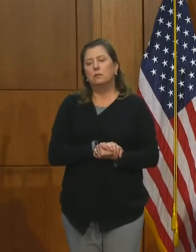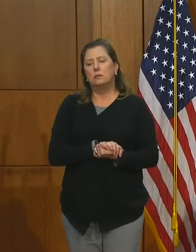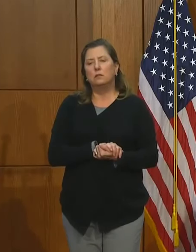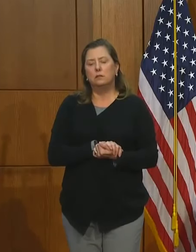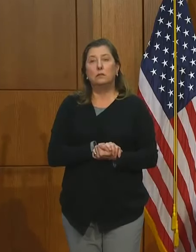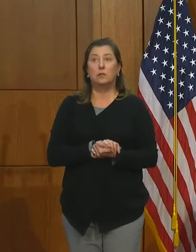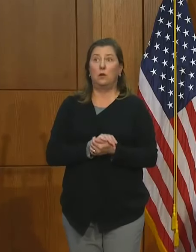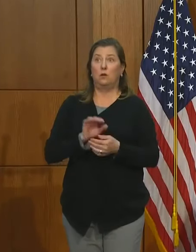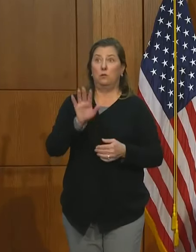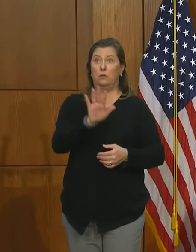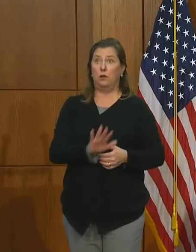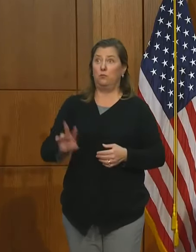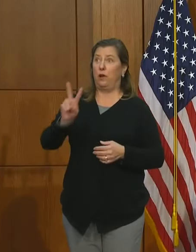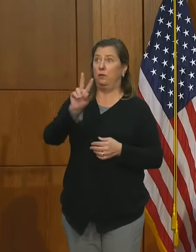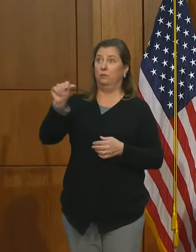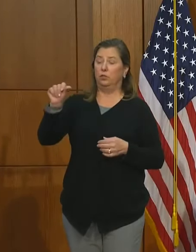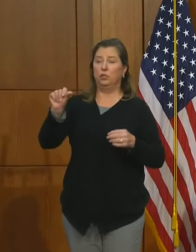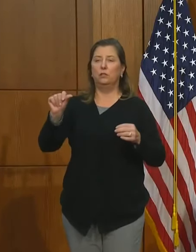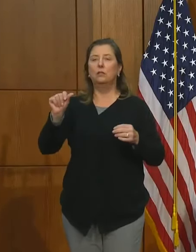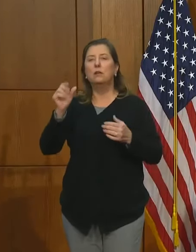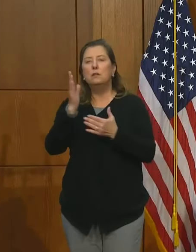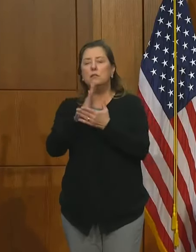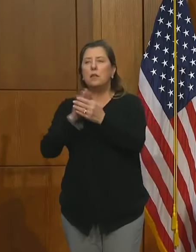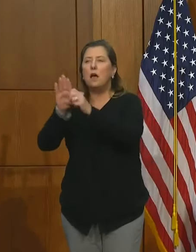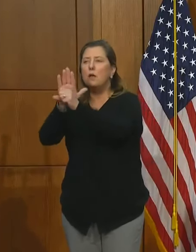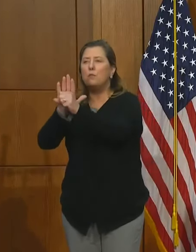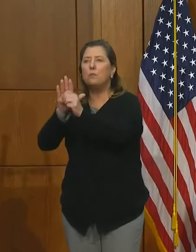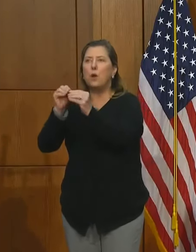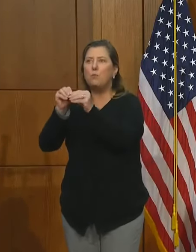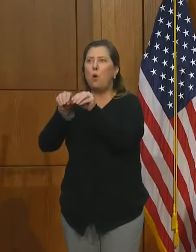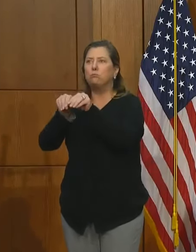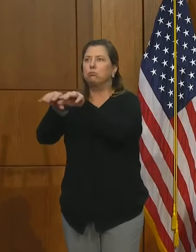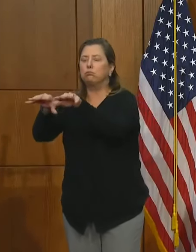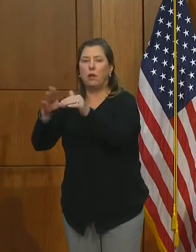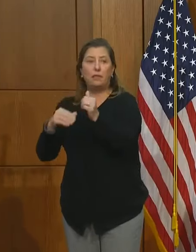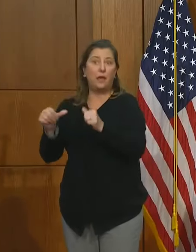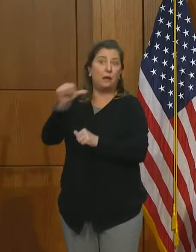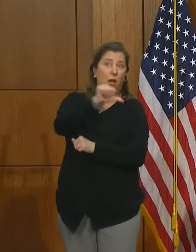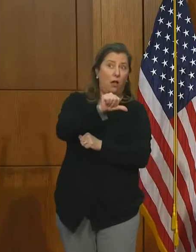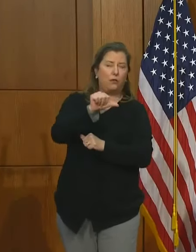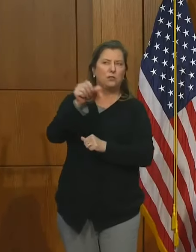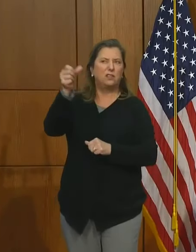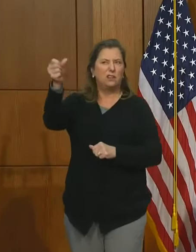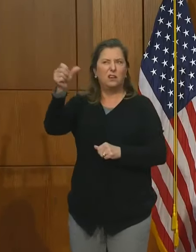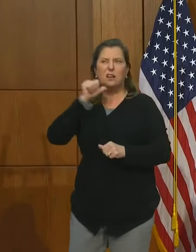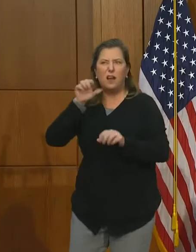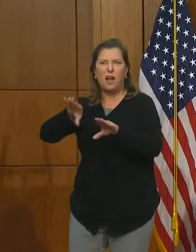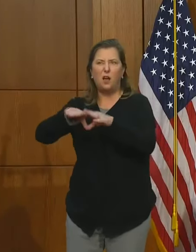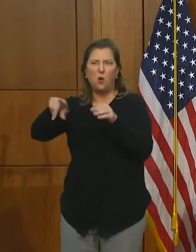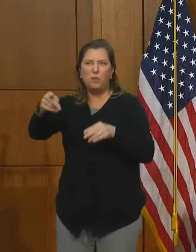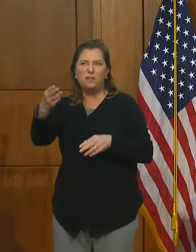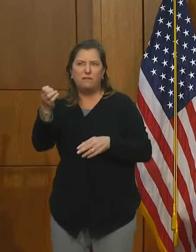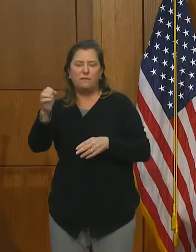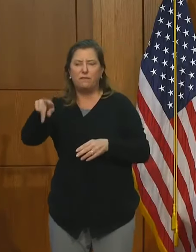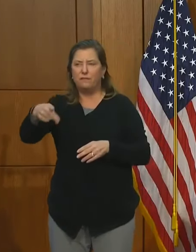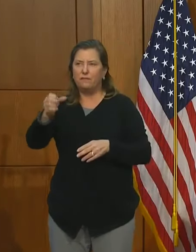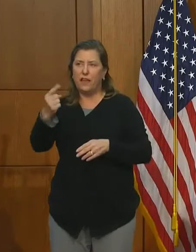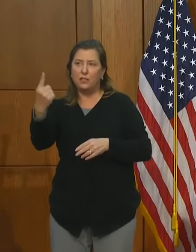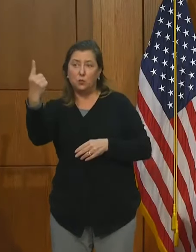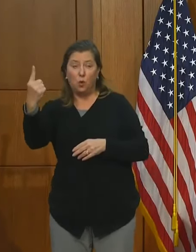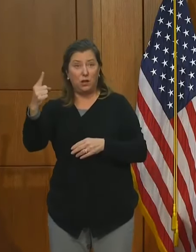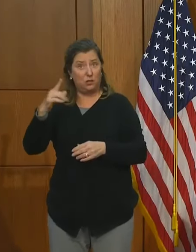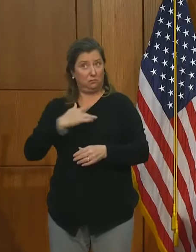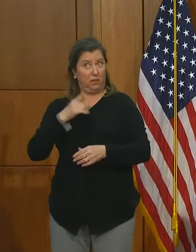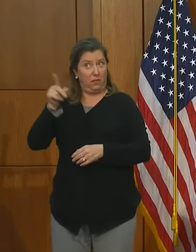have more prevalence and we don't allow them to go into phase one, will those individuals be traveling to other parts of the state?